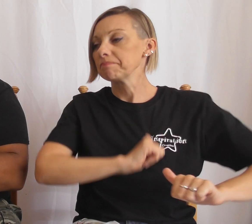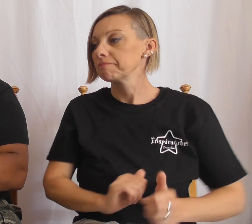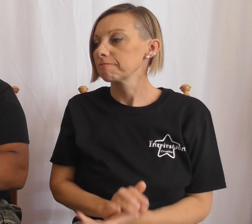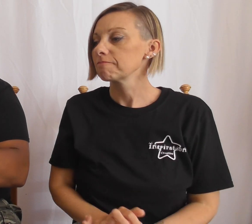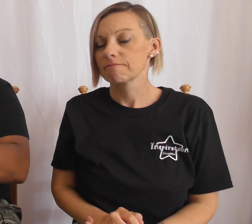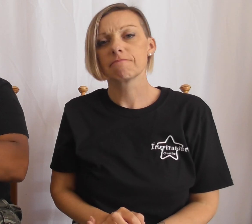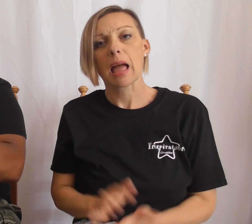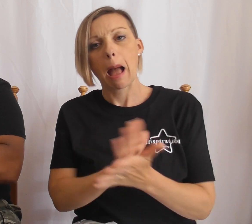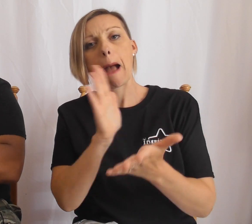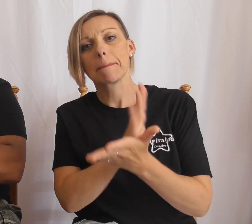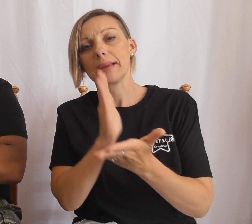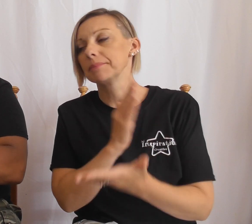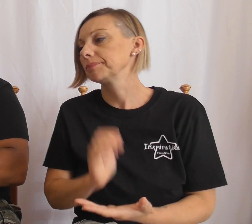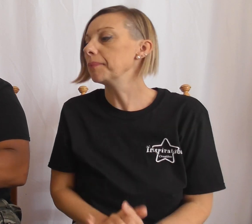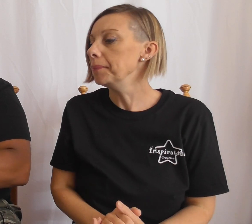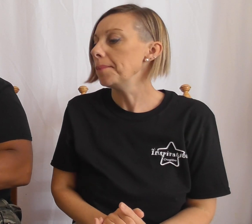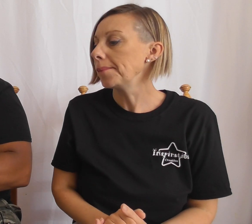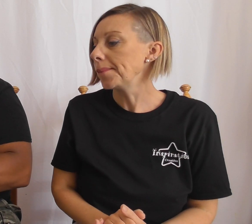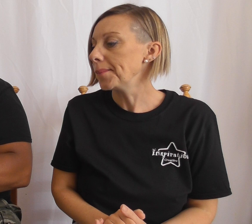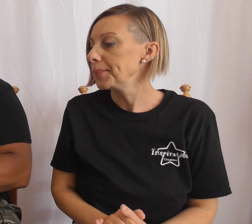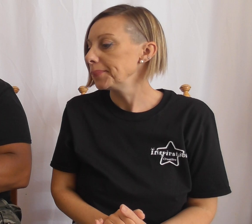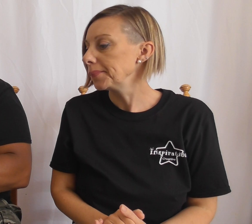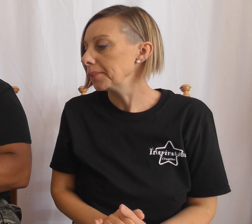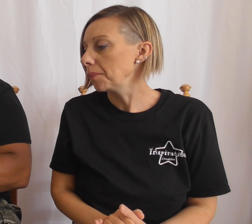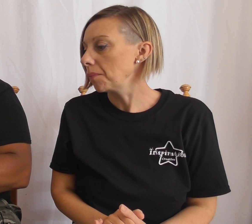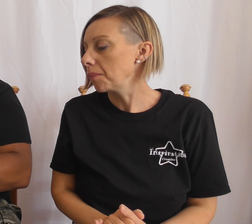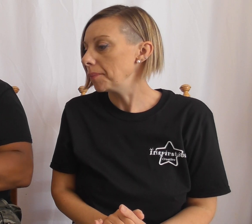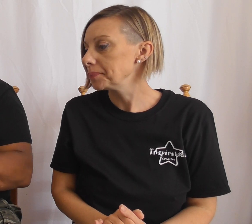glad. Ah, where's he going, I wonder?